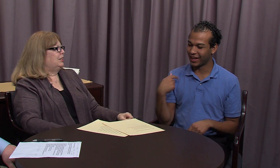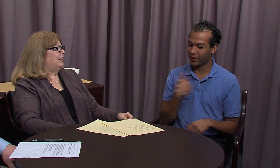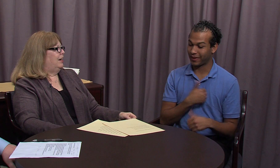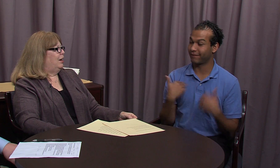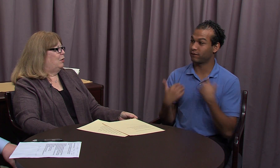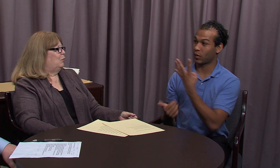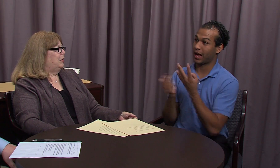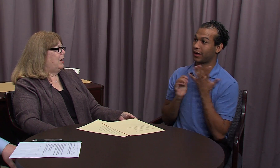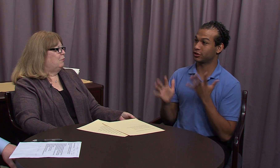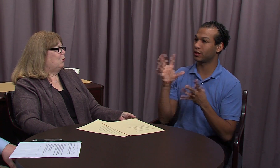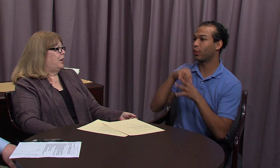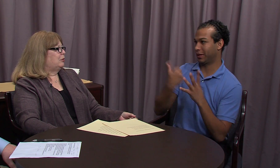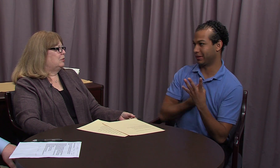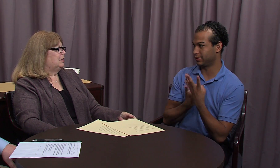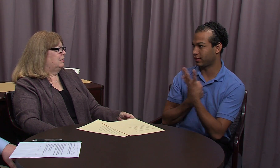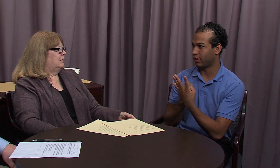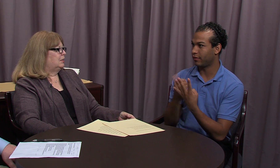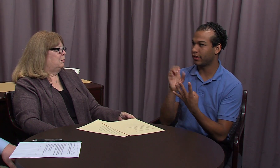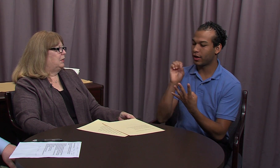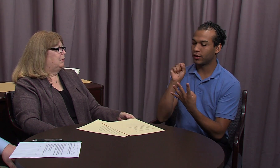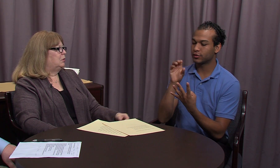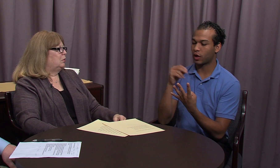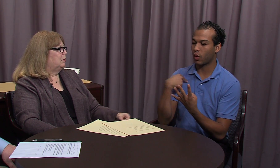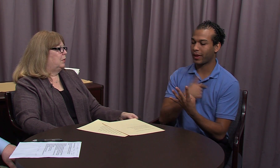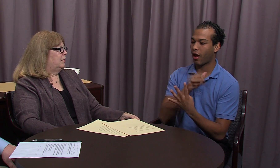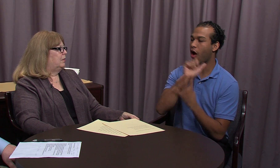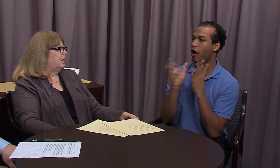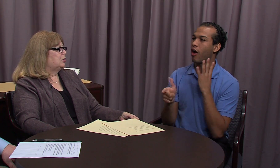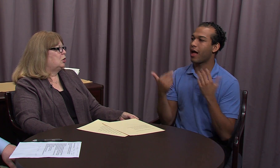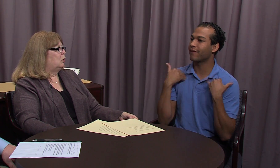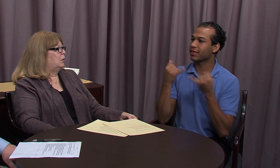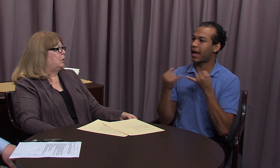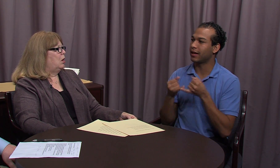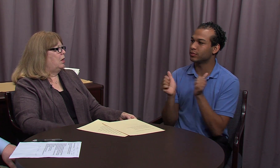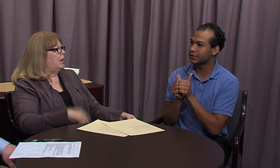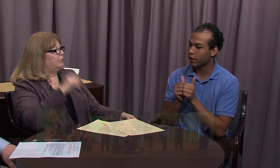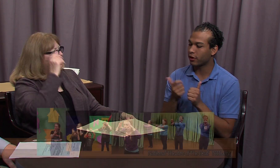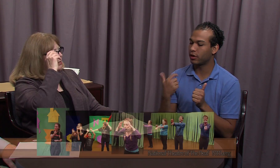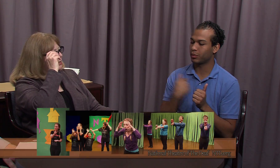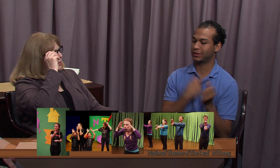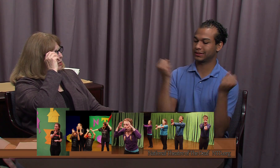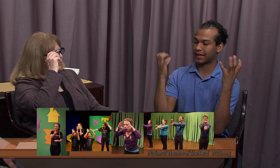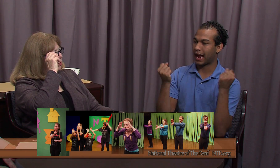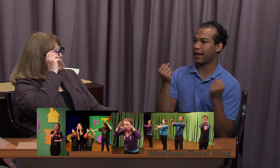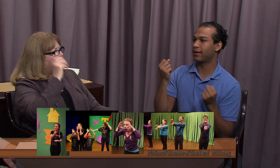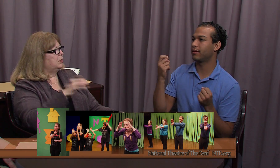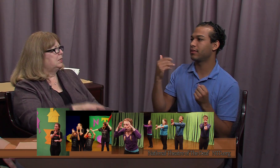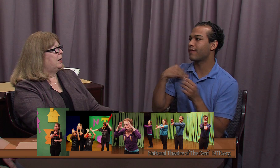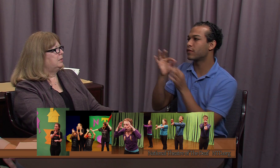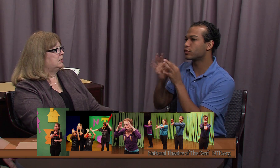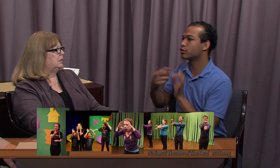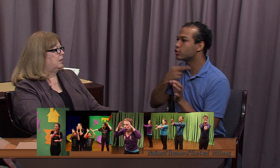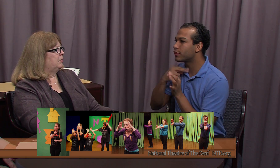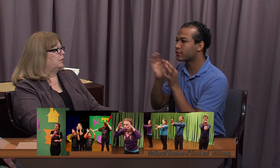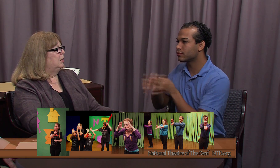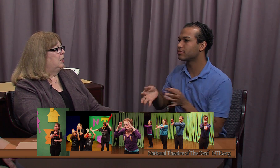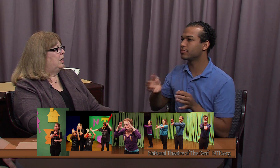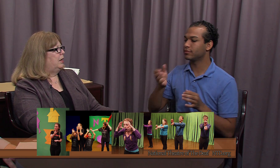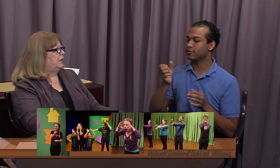Actually, we have 4 actors in this company doing in that show, and we all have lines together, and we all sign this together, and they